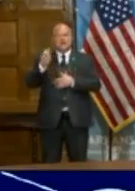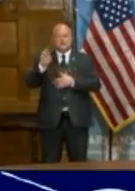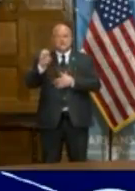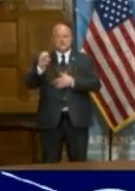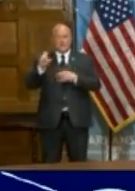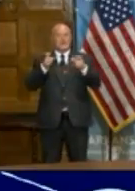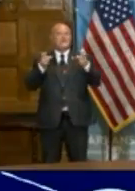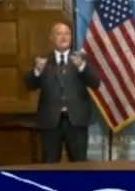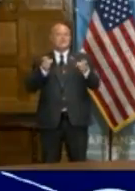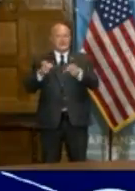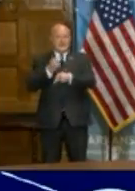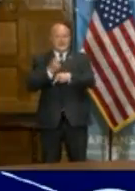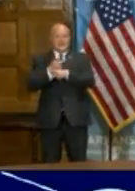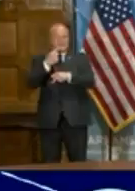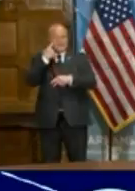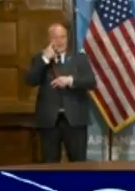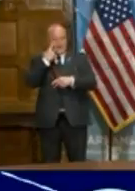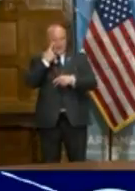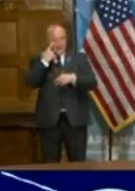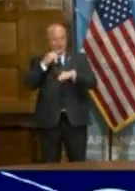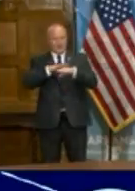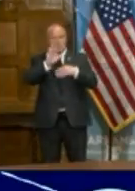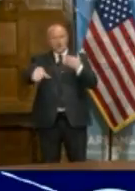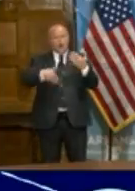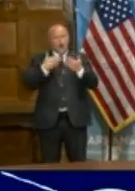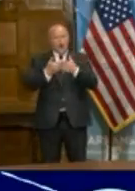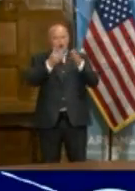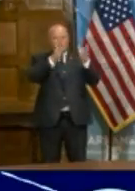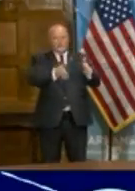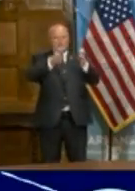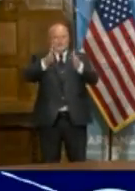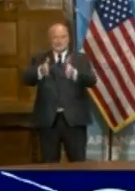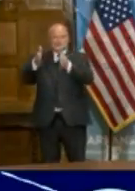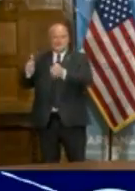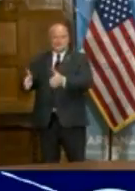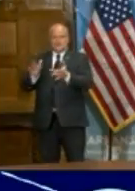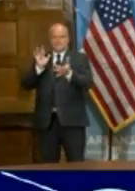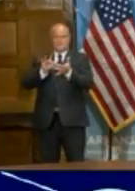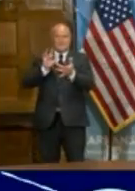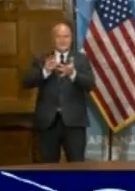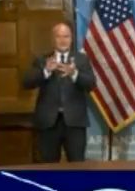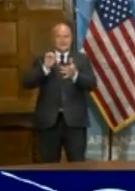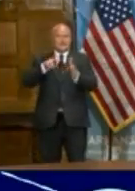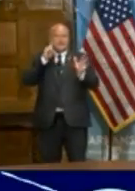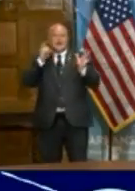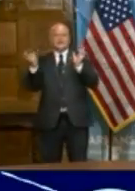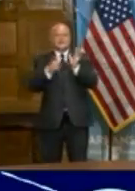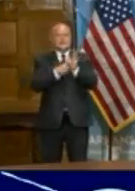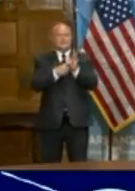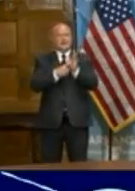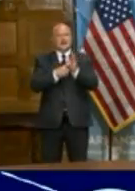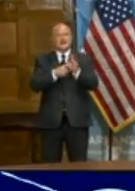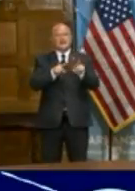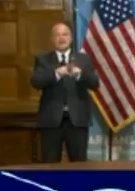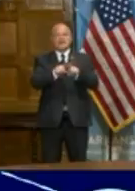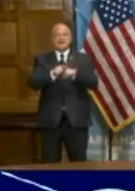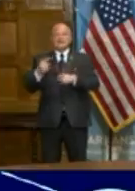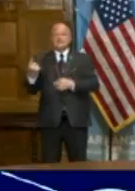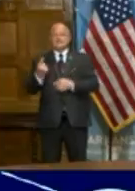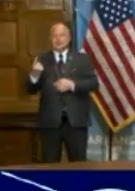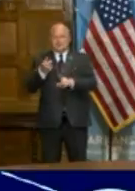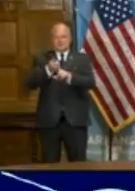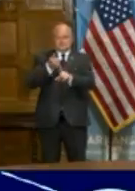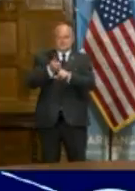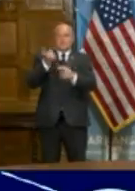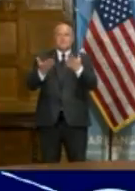managed that keeps an eye on all of the individuals that have been contacted or identified as someone